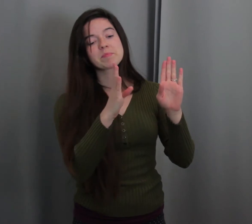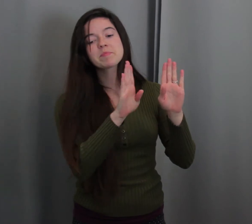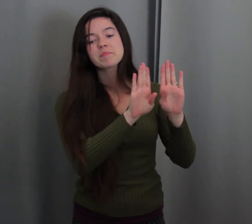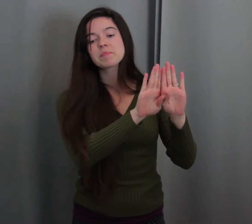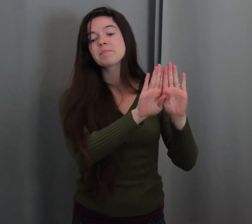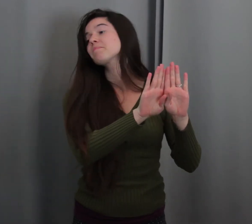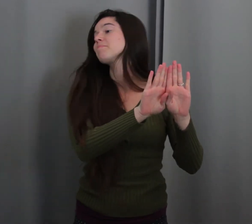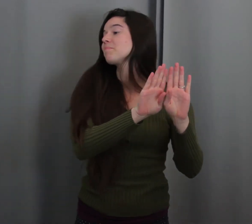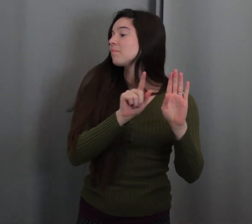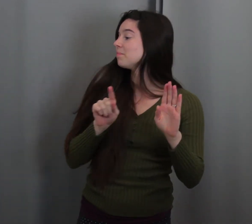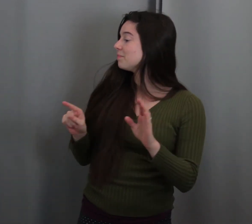minutes.